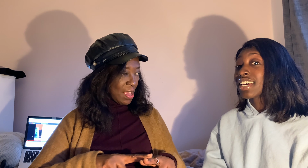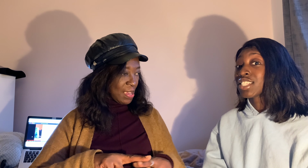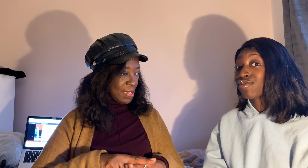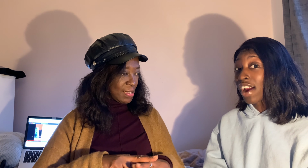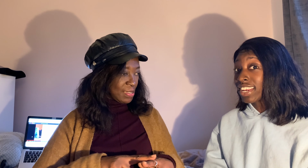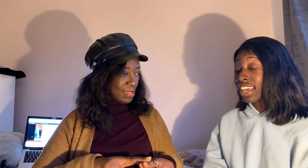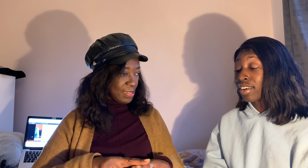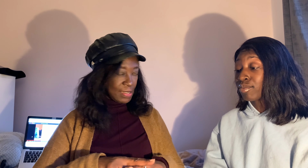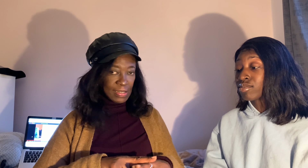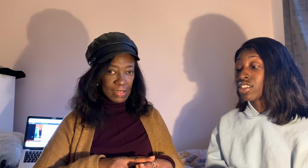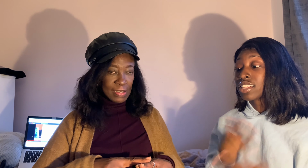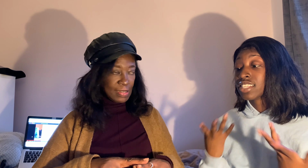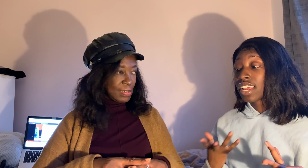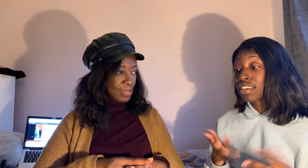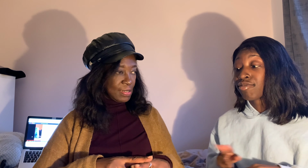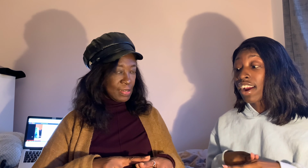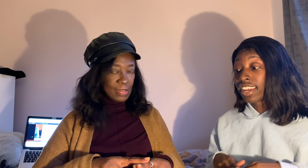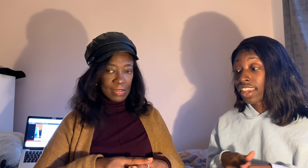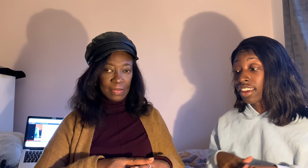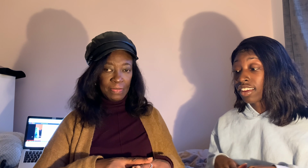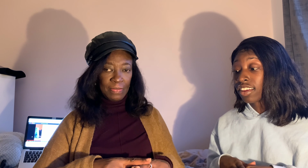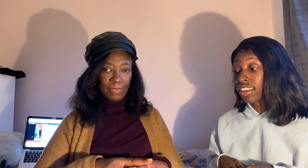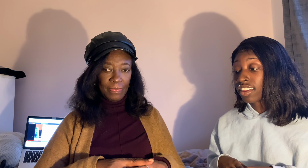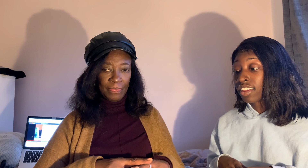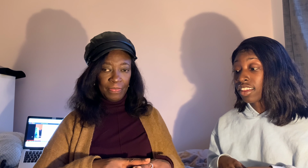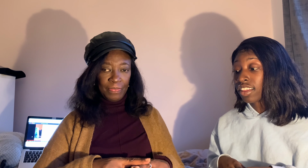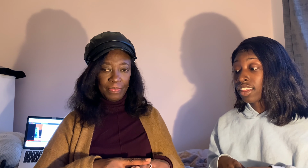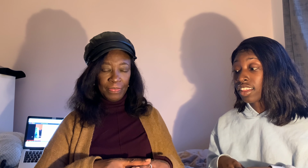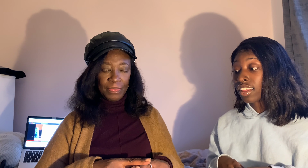is Friday. So that today, Friday.